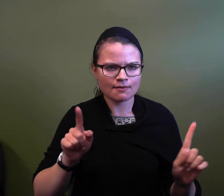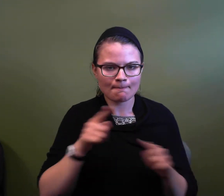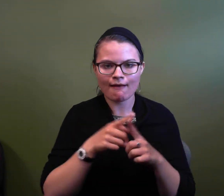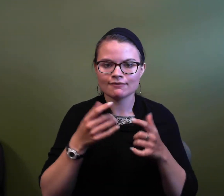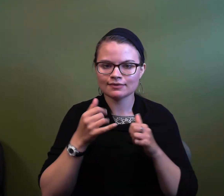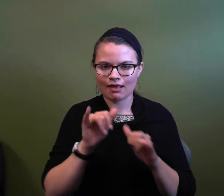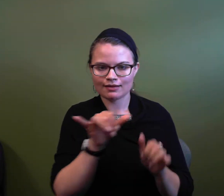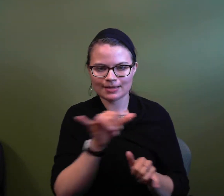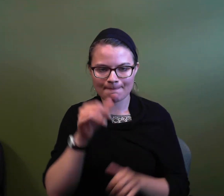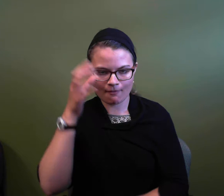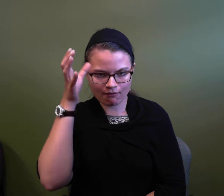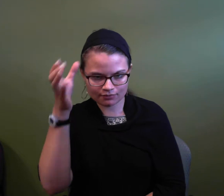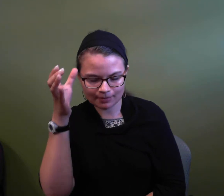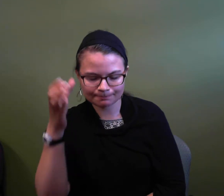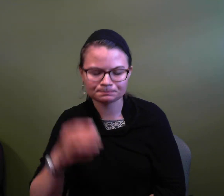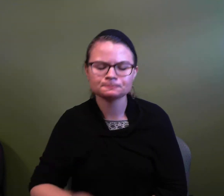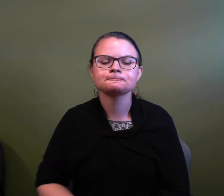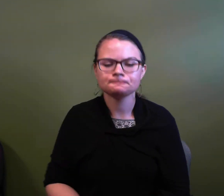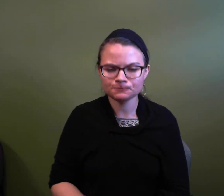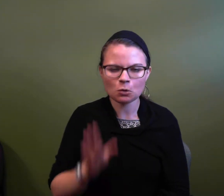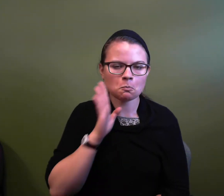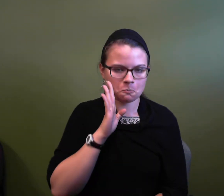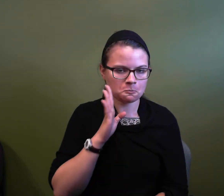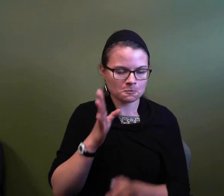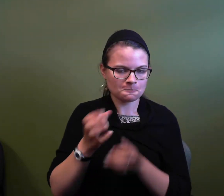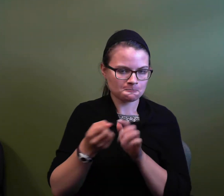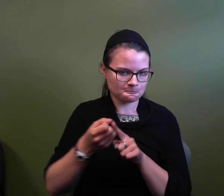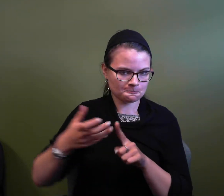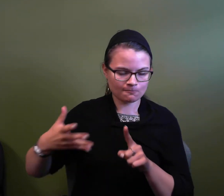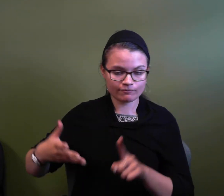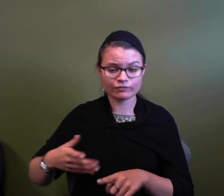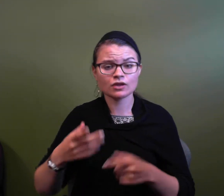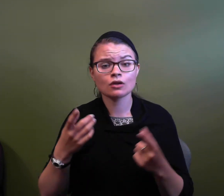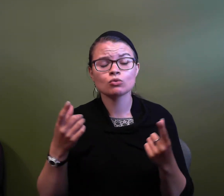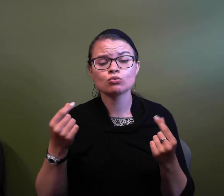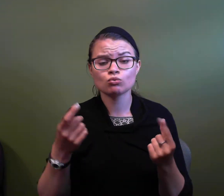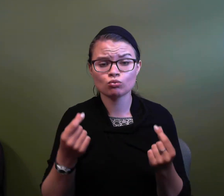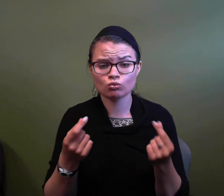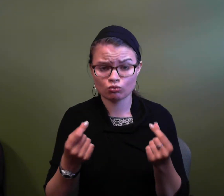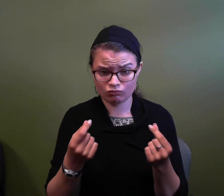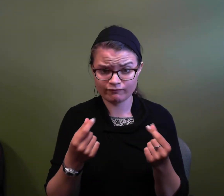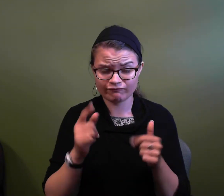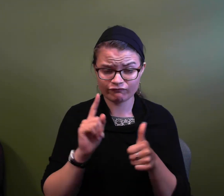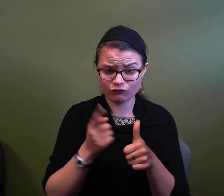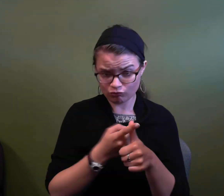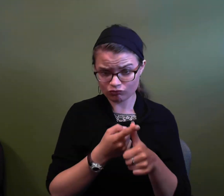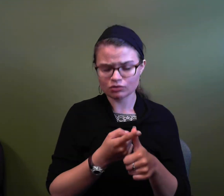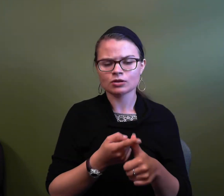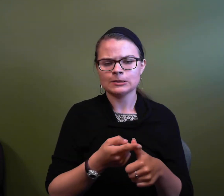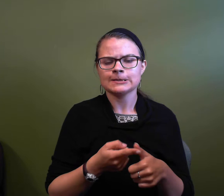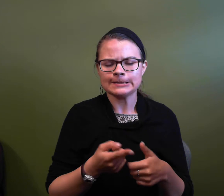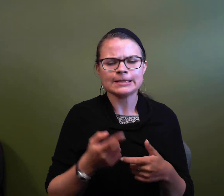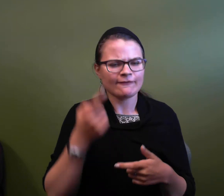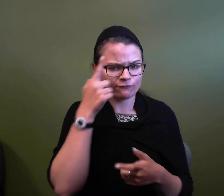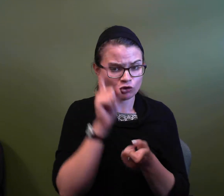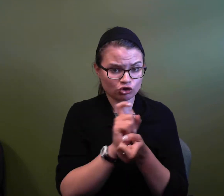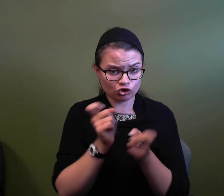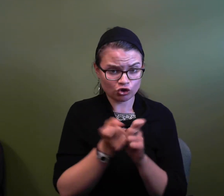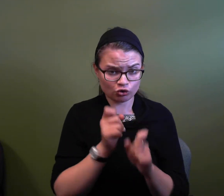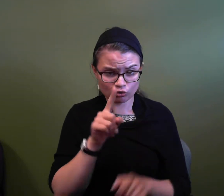Okay, so what we are going to do in order to change the question into a proper answer that doesn't just copy